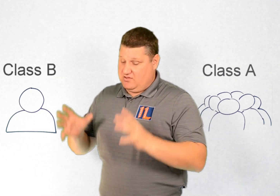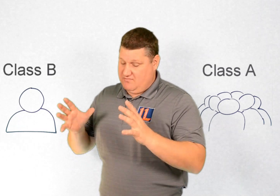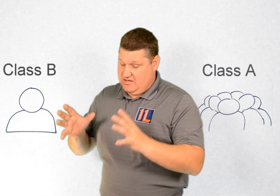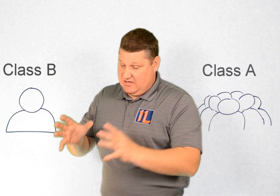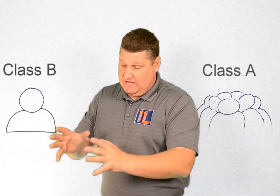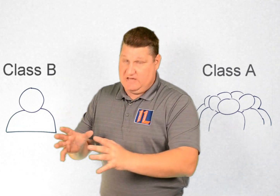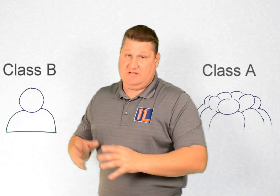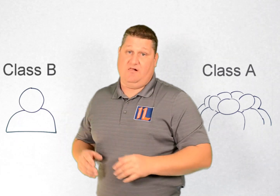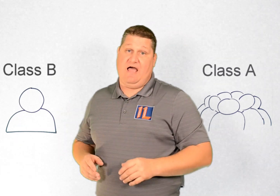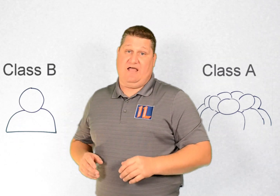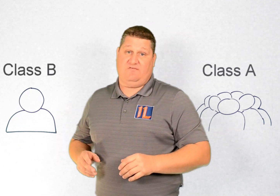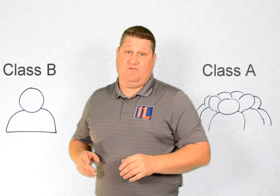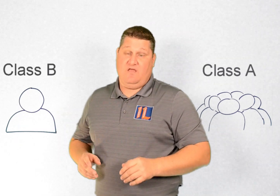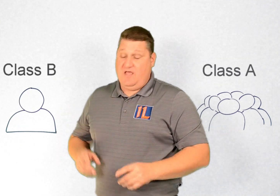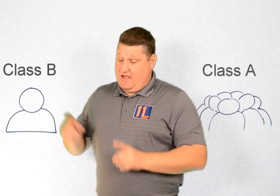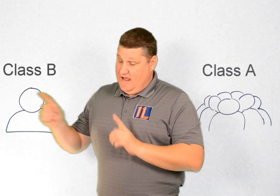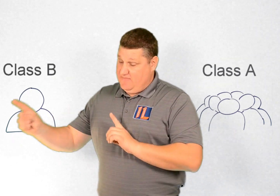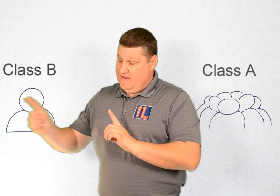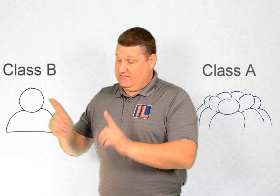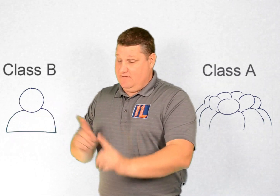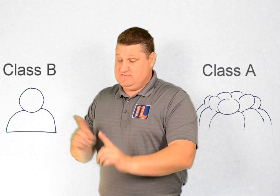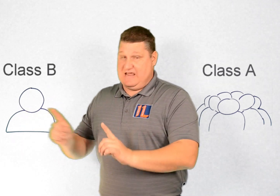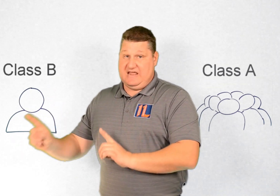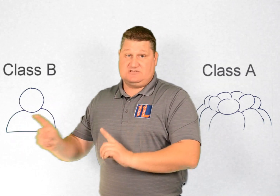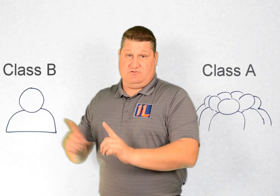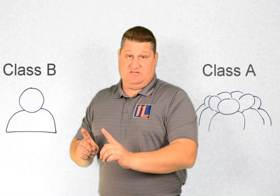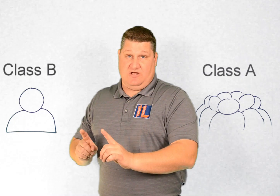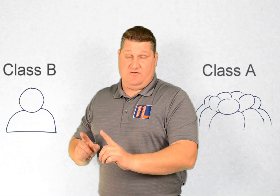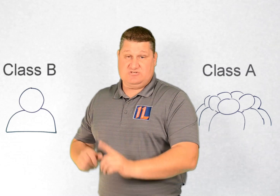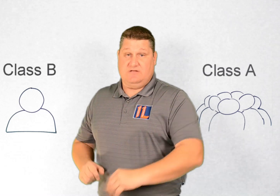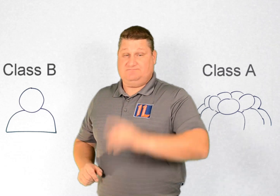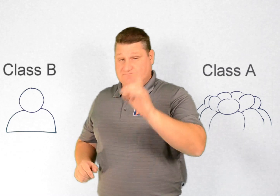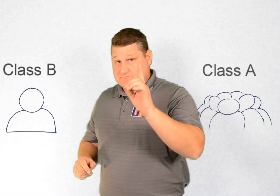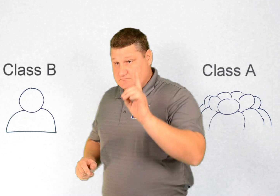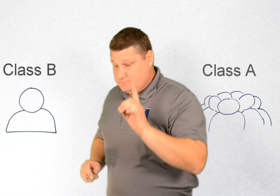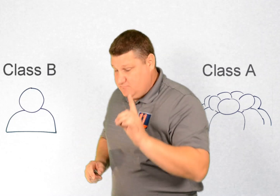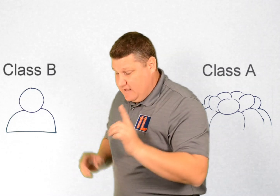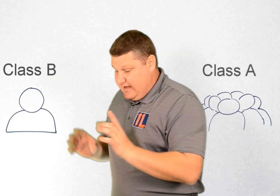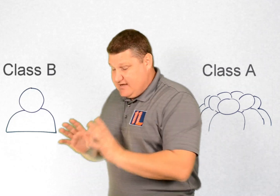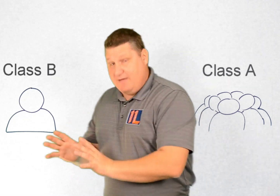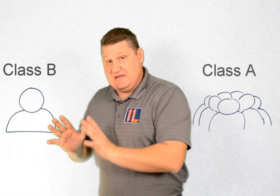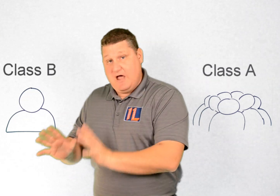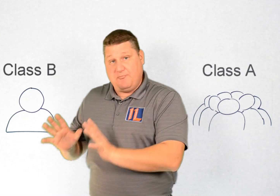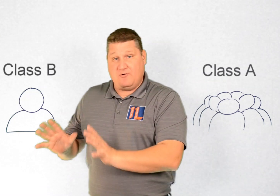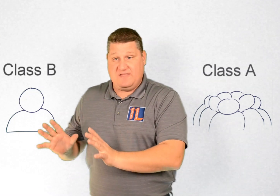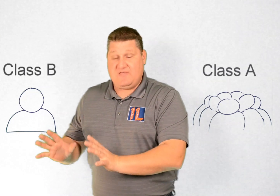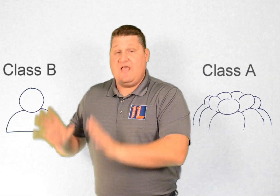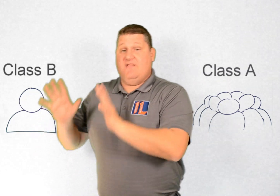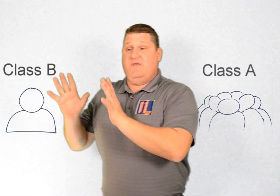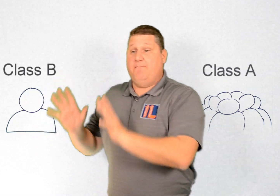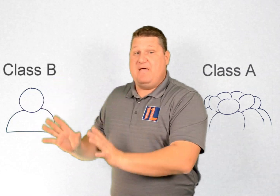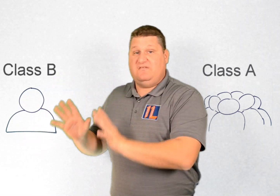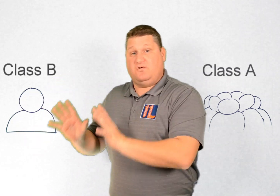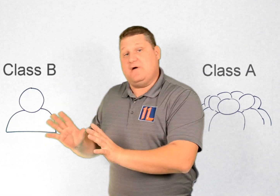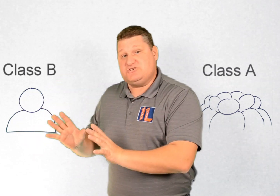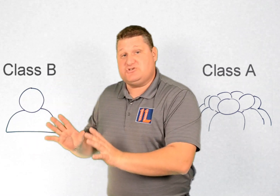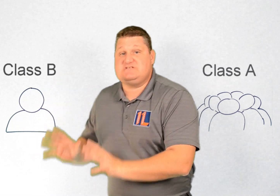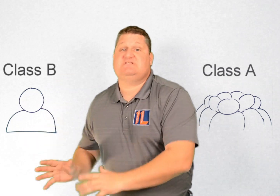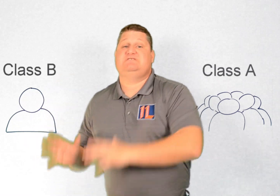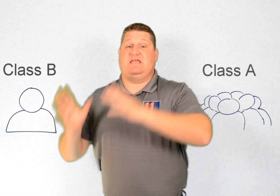document in class. And they attempt to answer each other's, coming up with the best questions to take